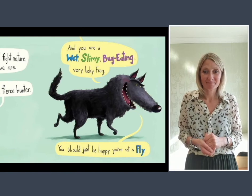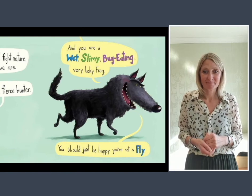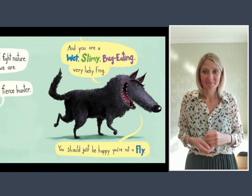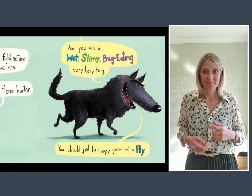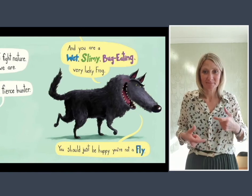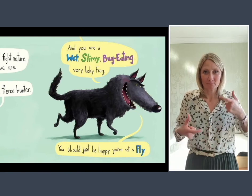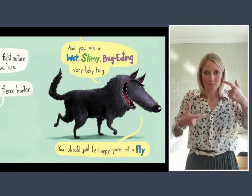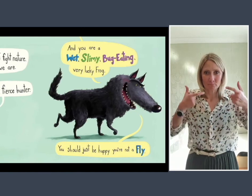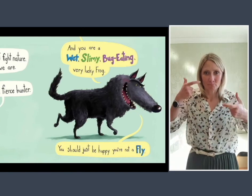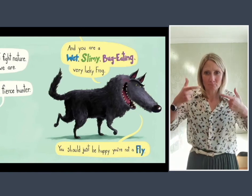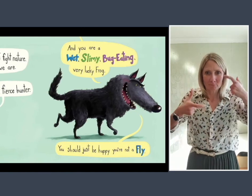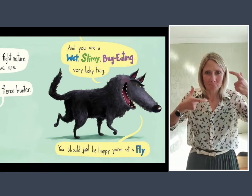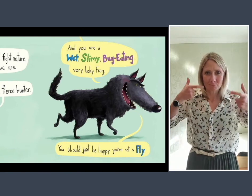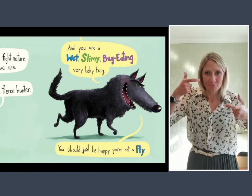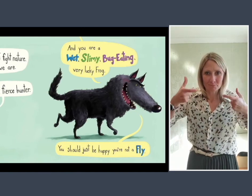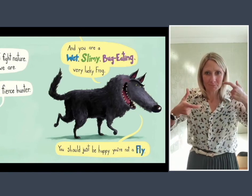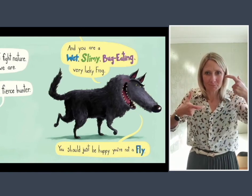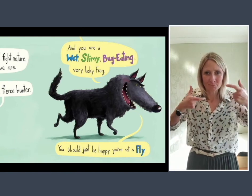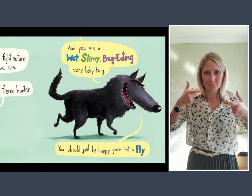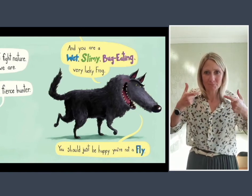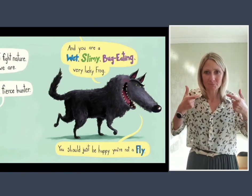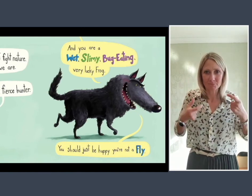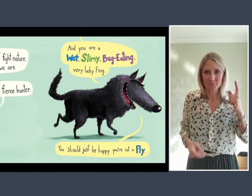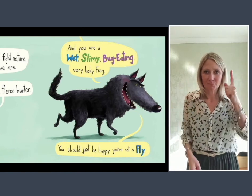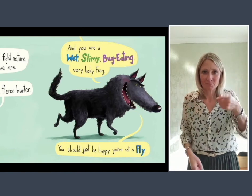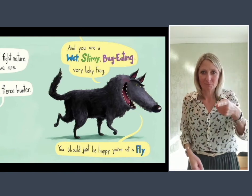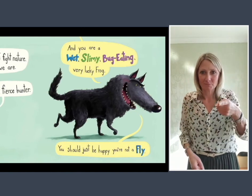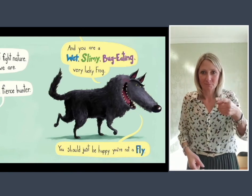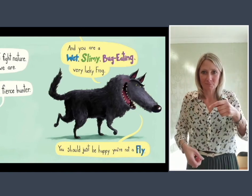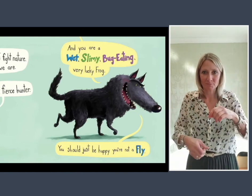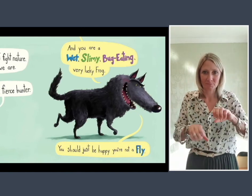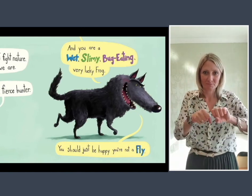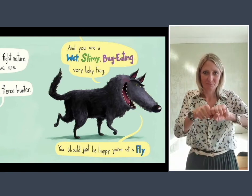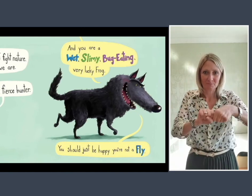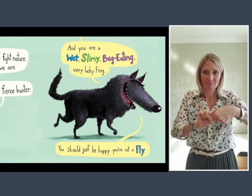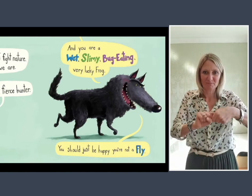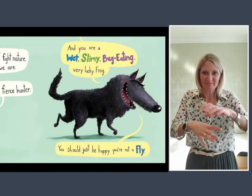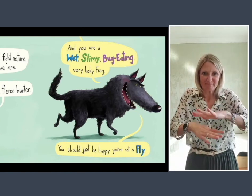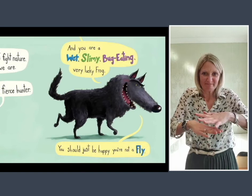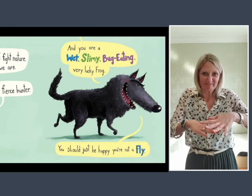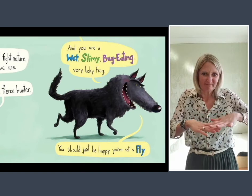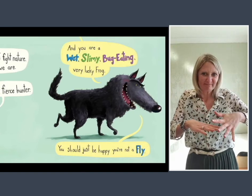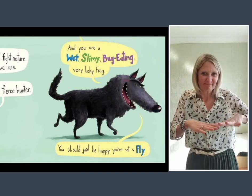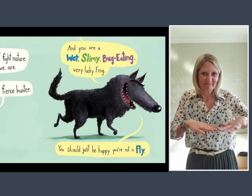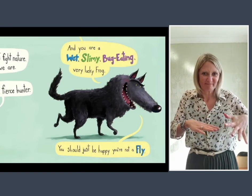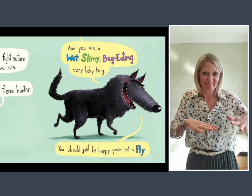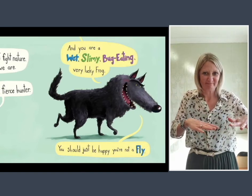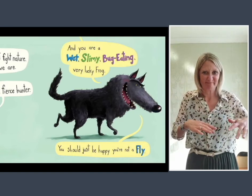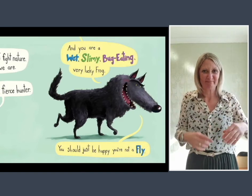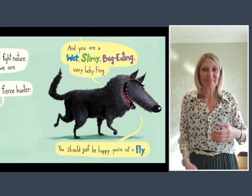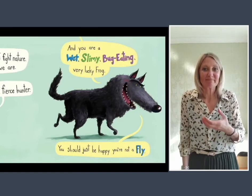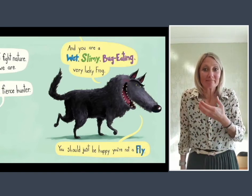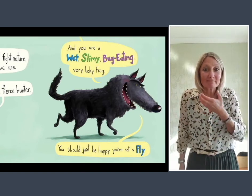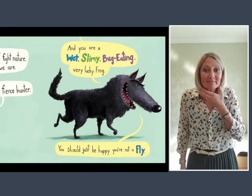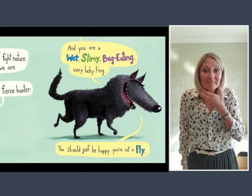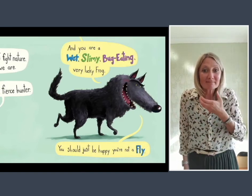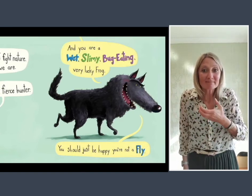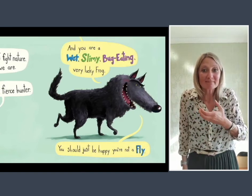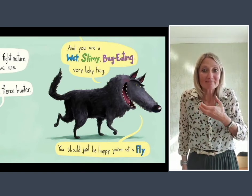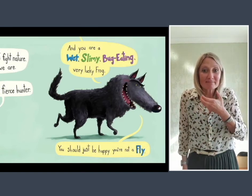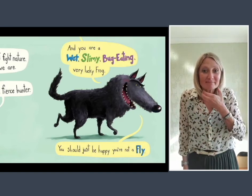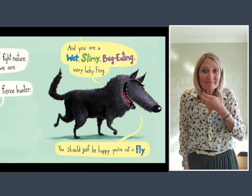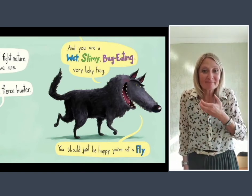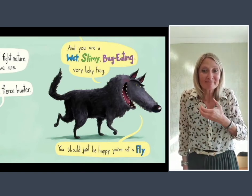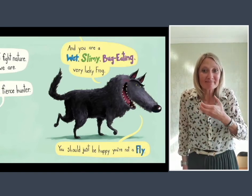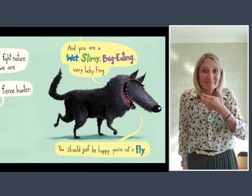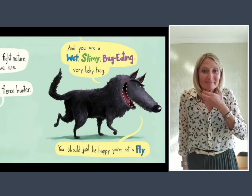fierce hunter. And you are a wet, slimy, bug-eating,